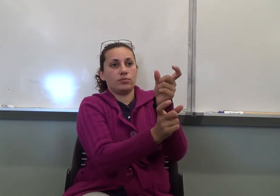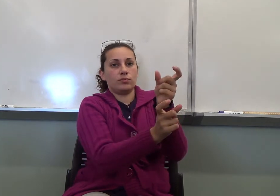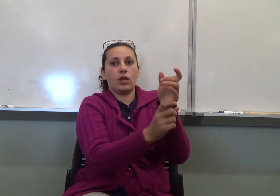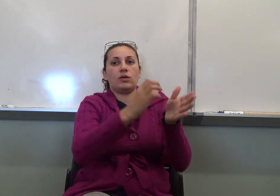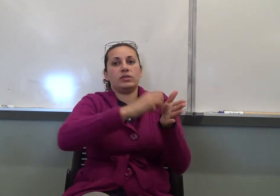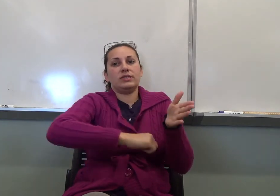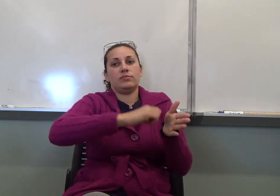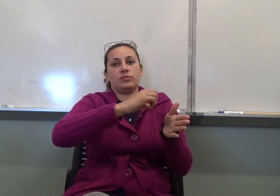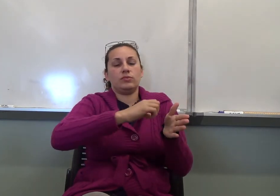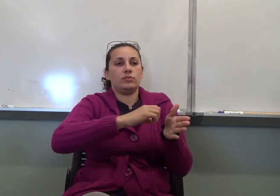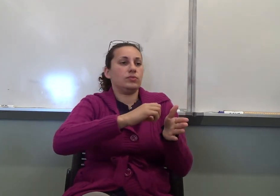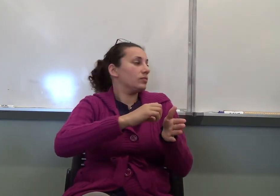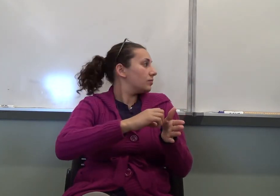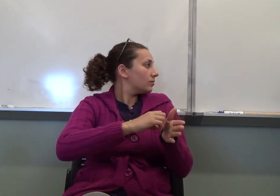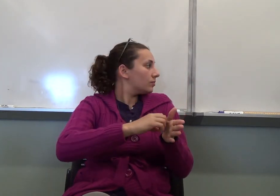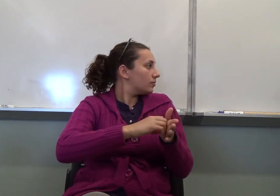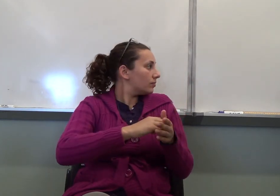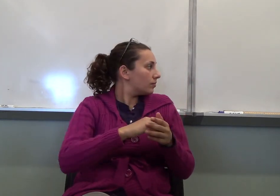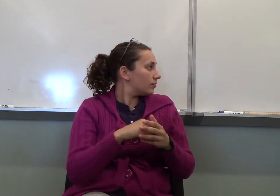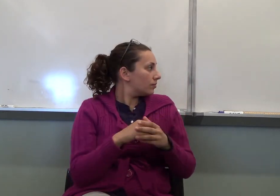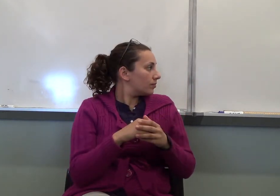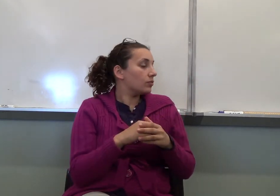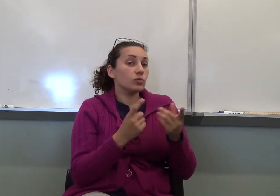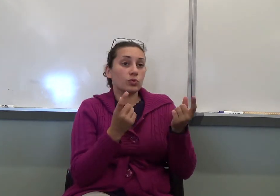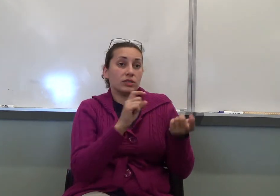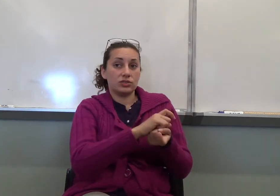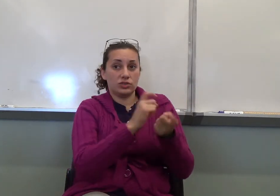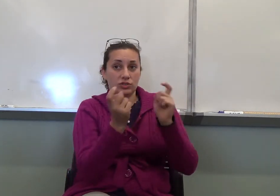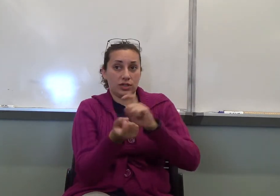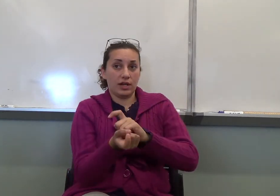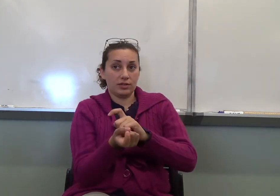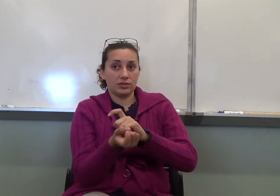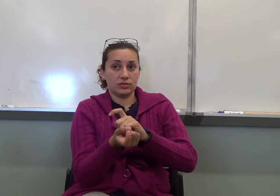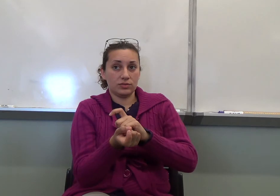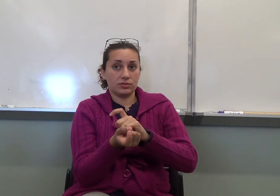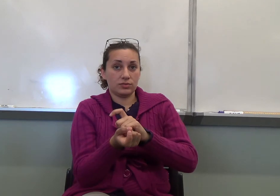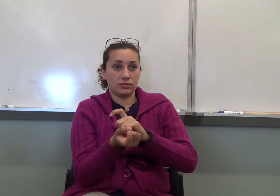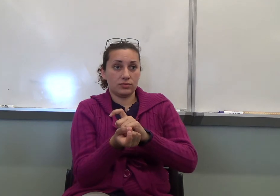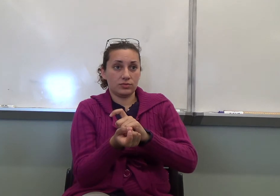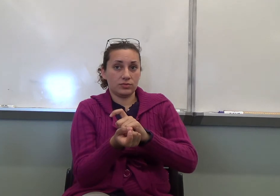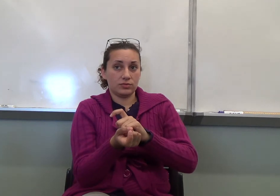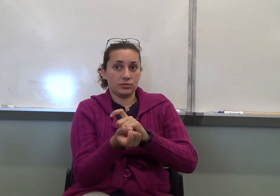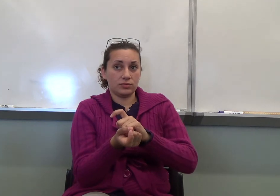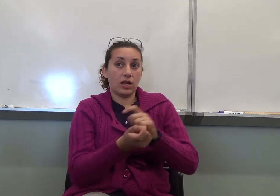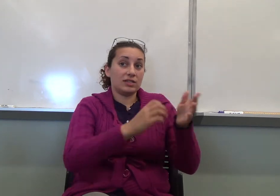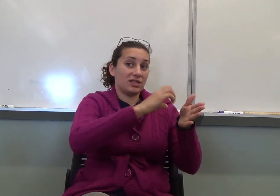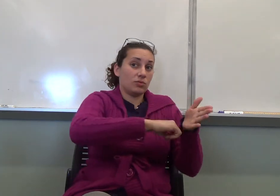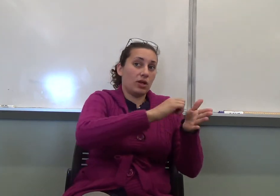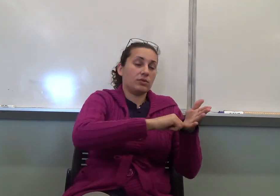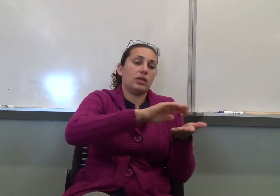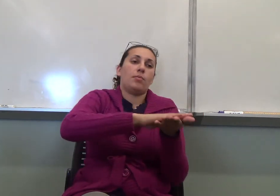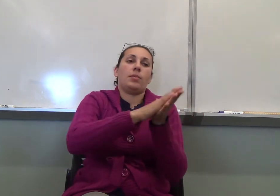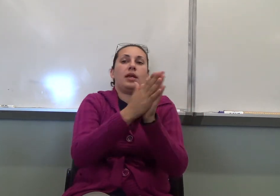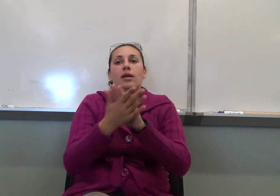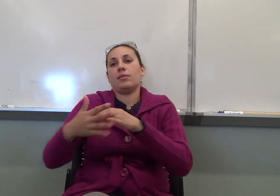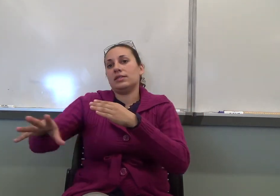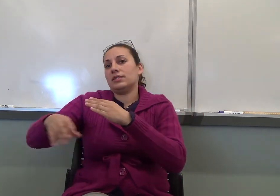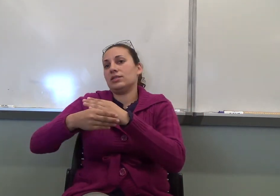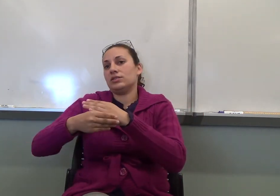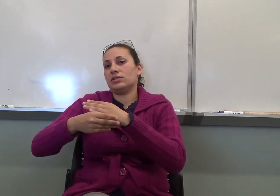Okay? So we're going to change subtraction to addition to the opposite. Now